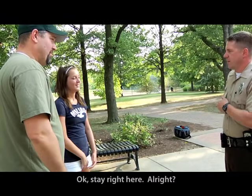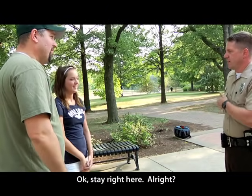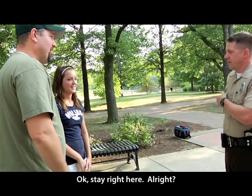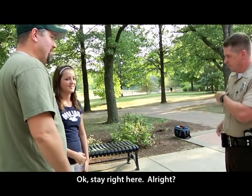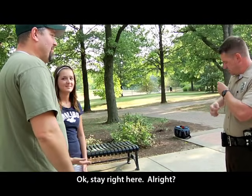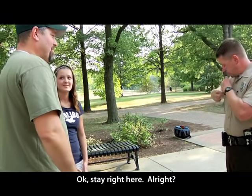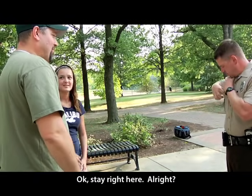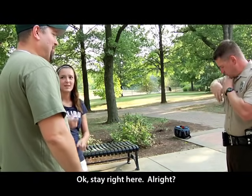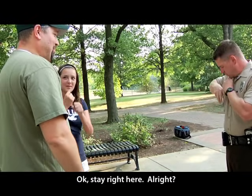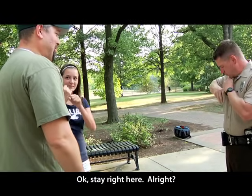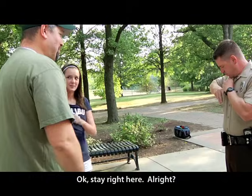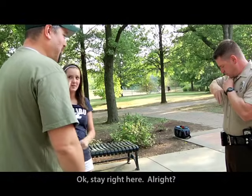right?